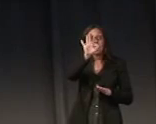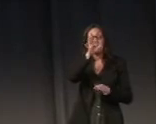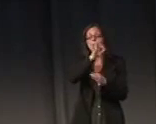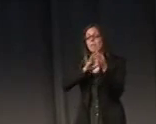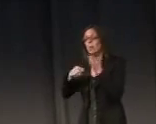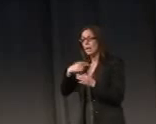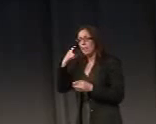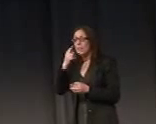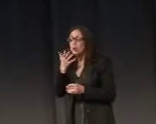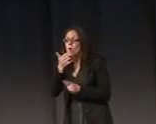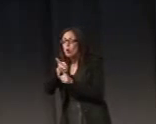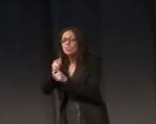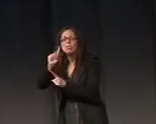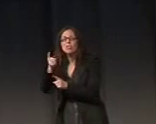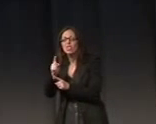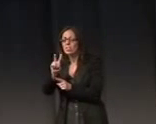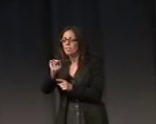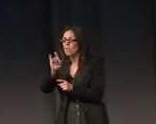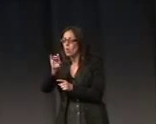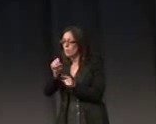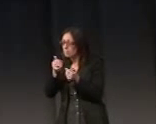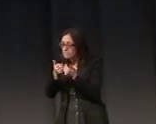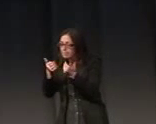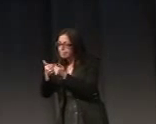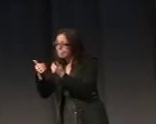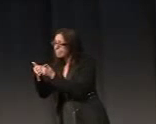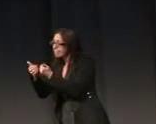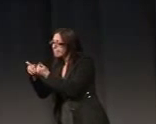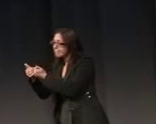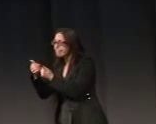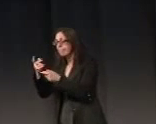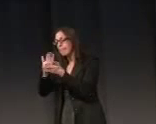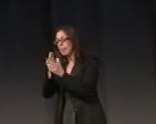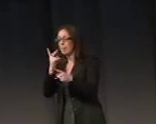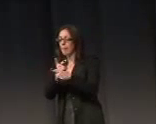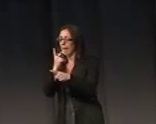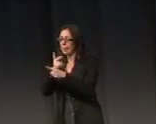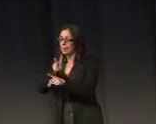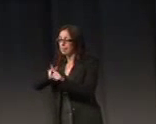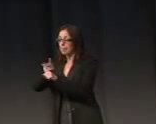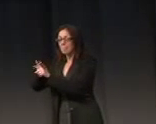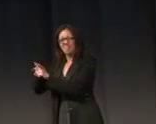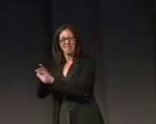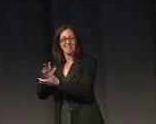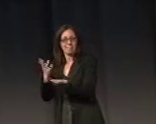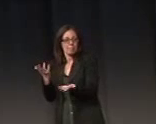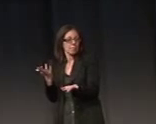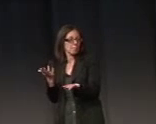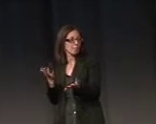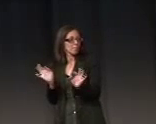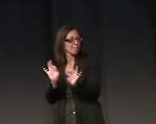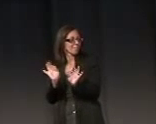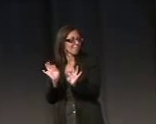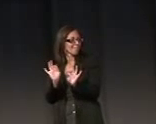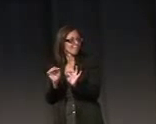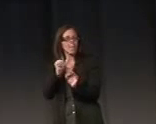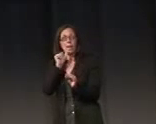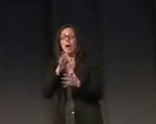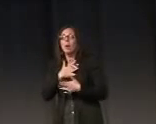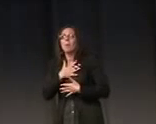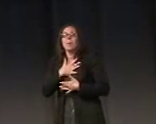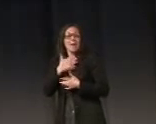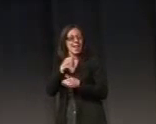mathematics. And the history of mathematical knowledge and its relation to manifestly embodied sensory practice is what I think and write